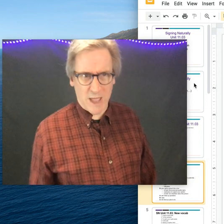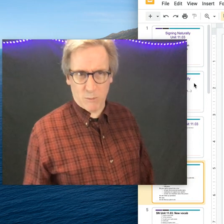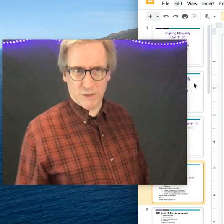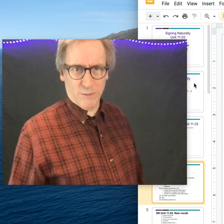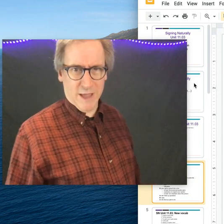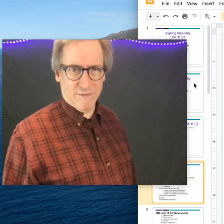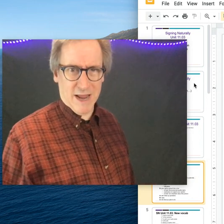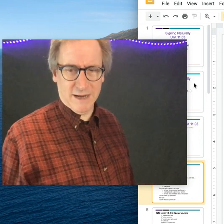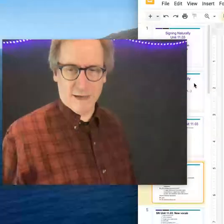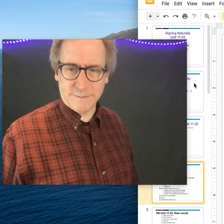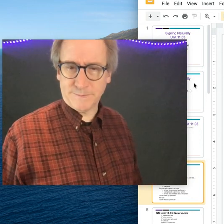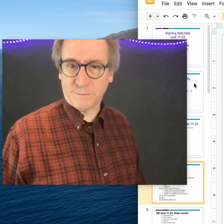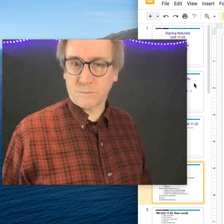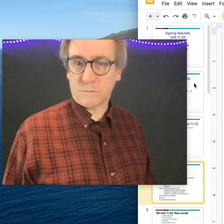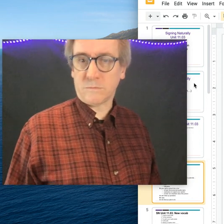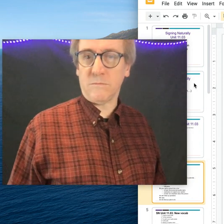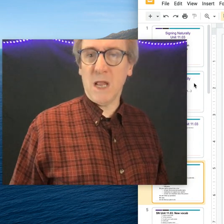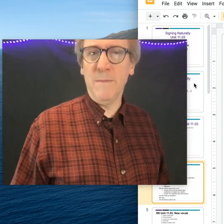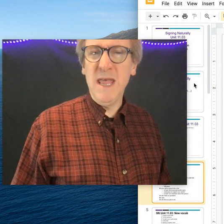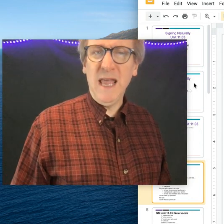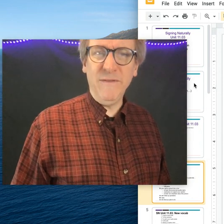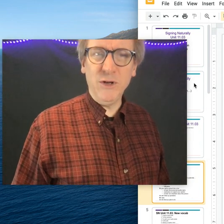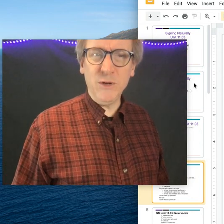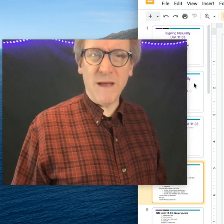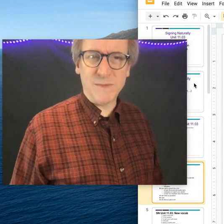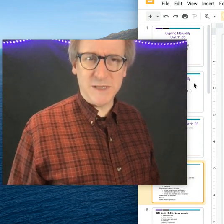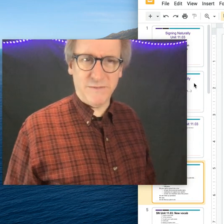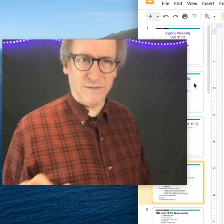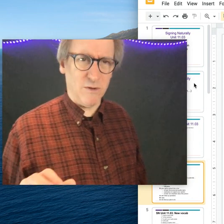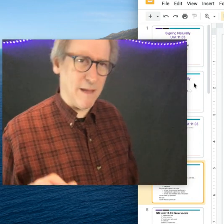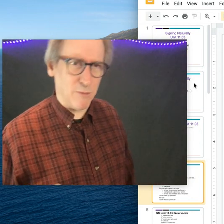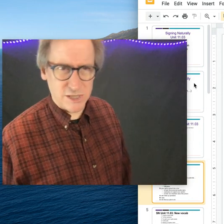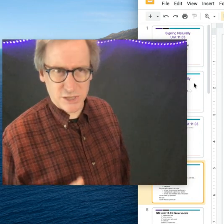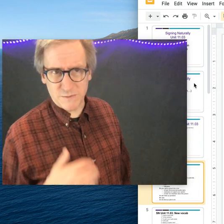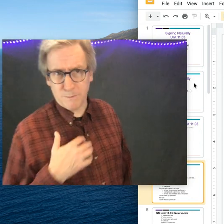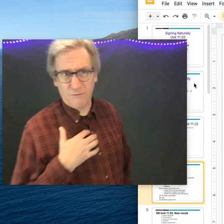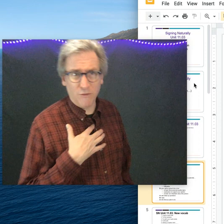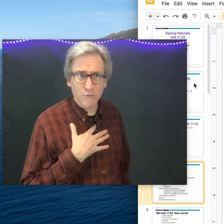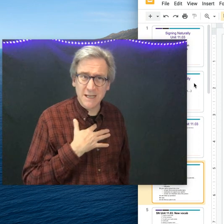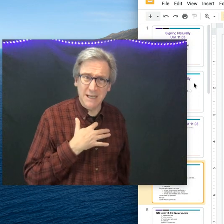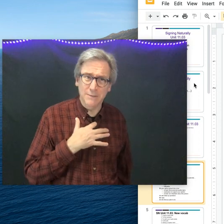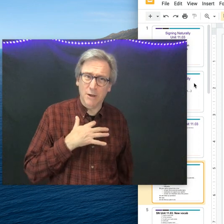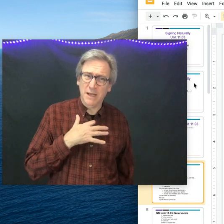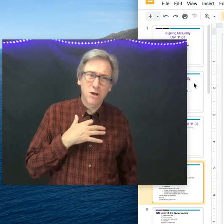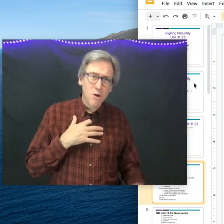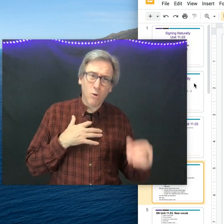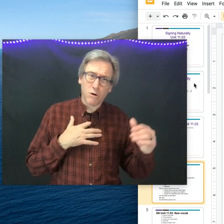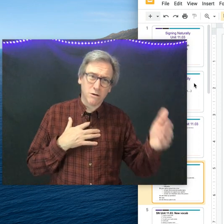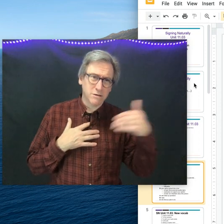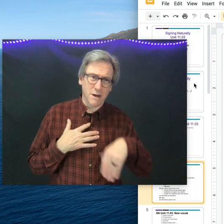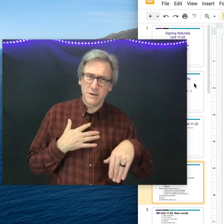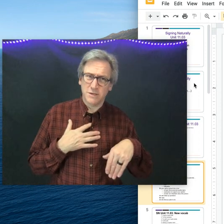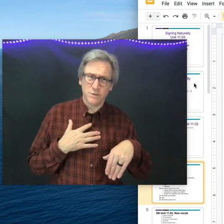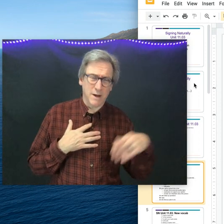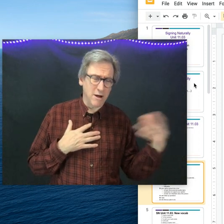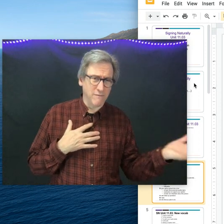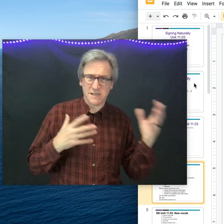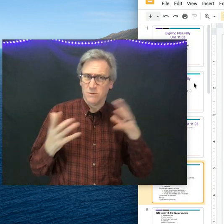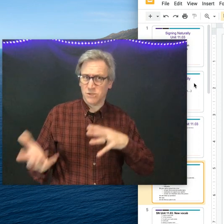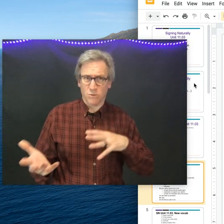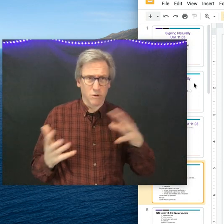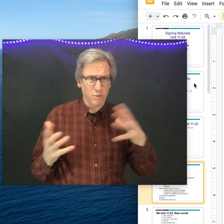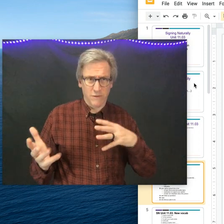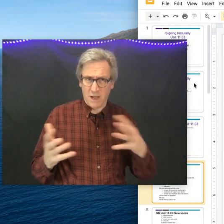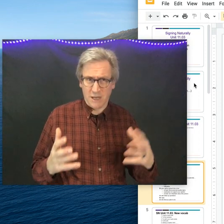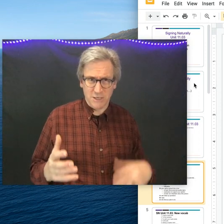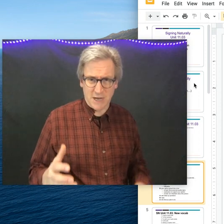some vocab word that we haven't had yet. And if you do have specific vocab questions, feel free to email me or come into my office